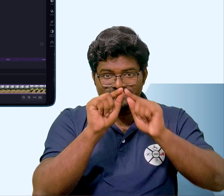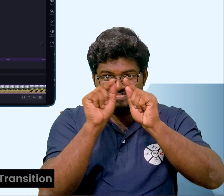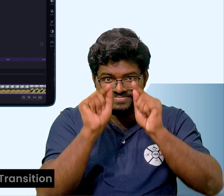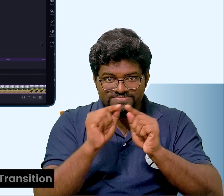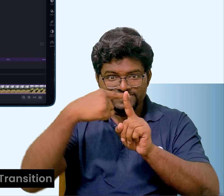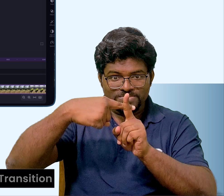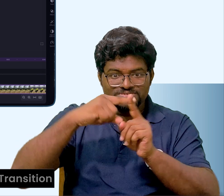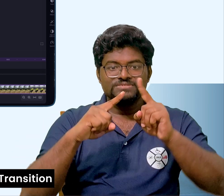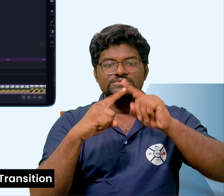Add a transition.